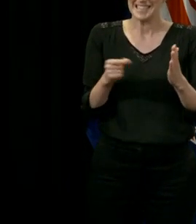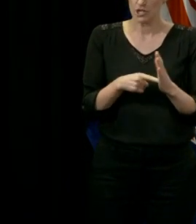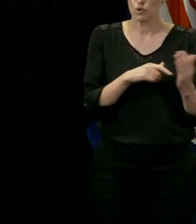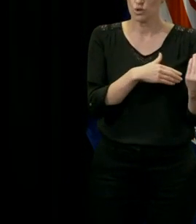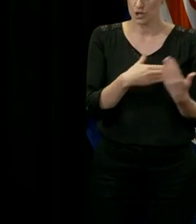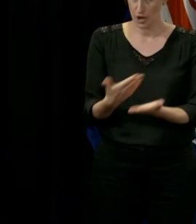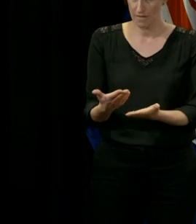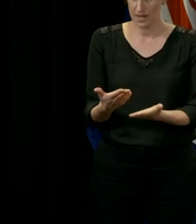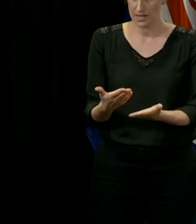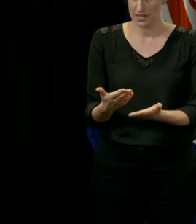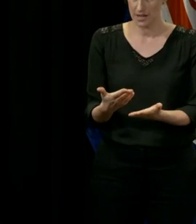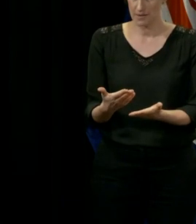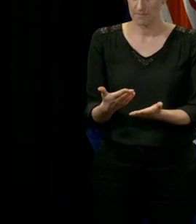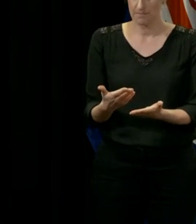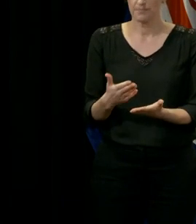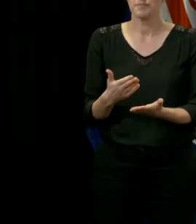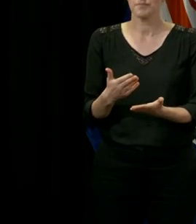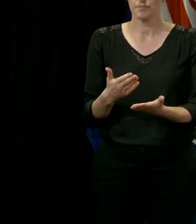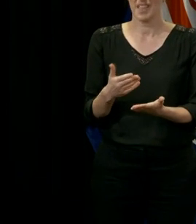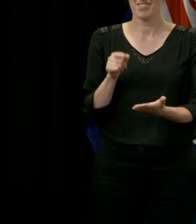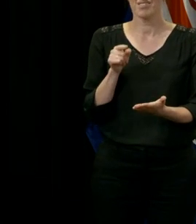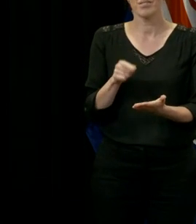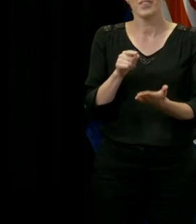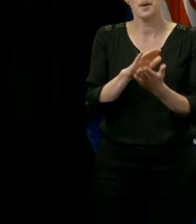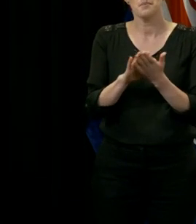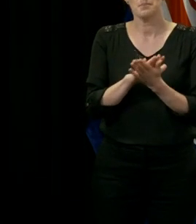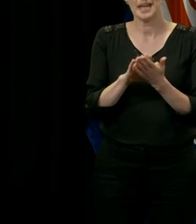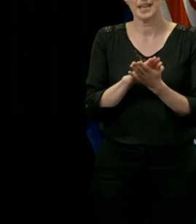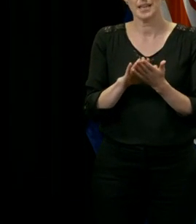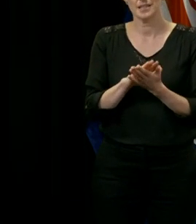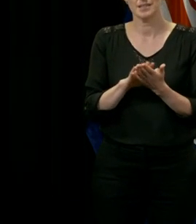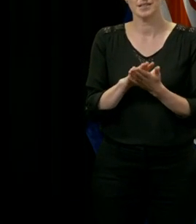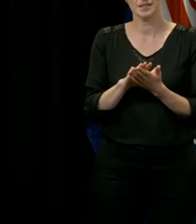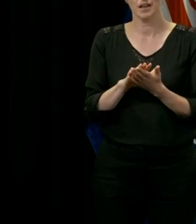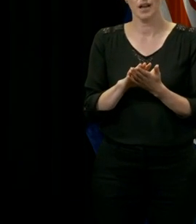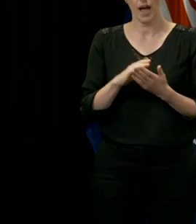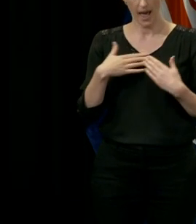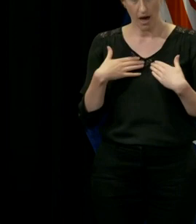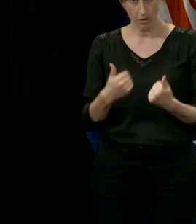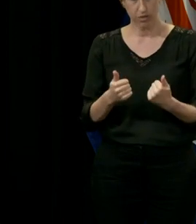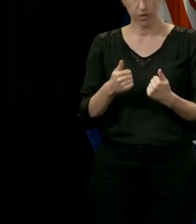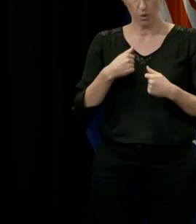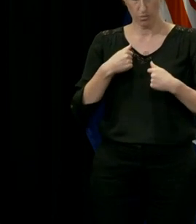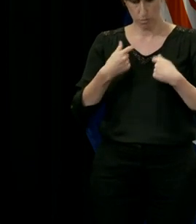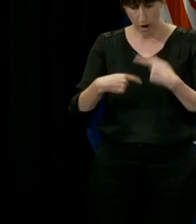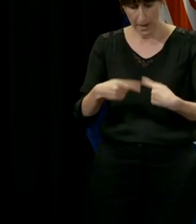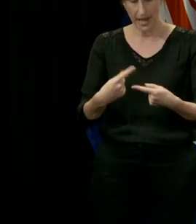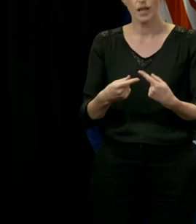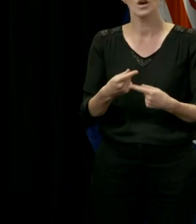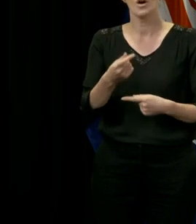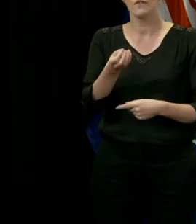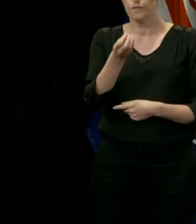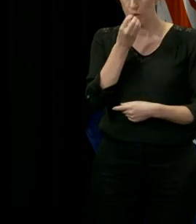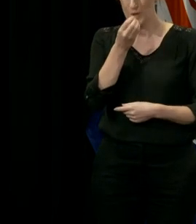something required to ensure that people can maintain their own health and well-being, that they can get food and